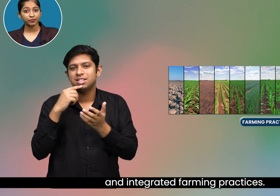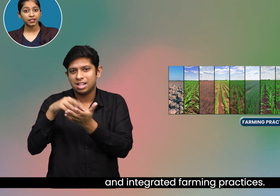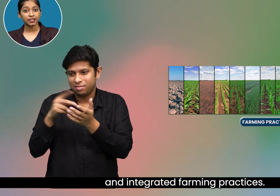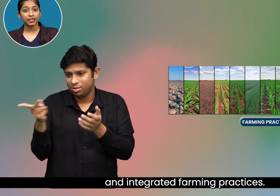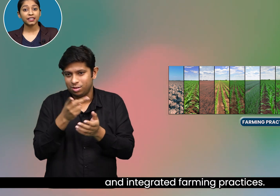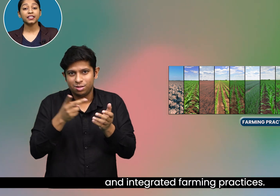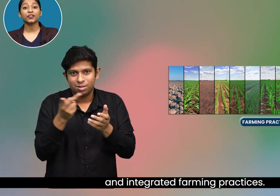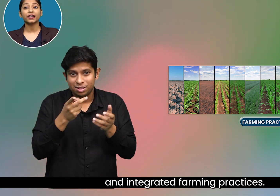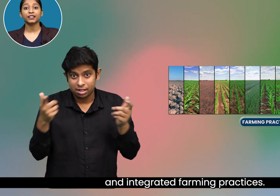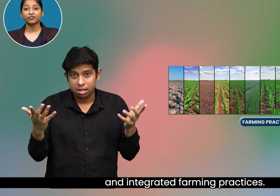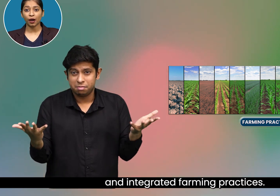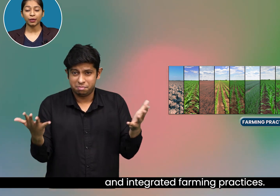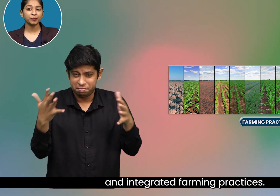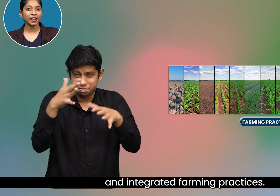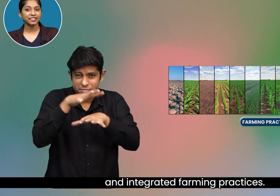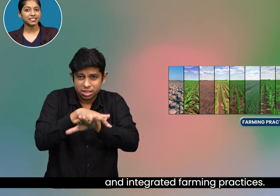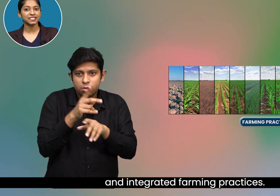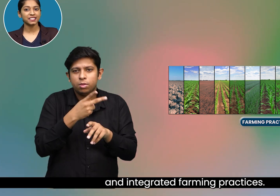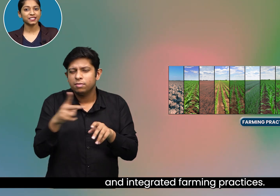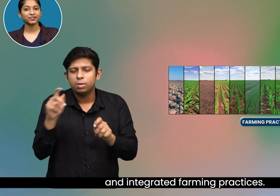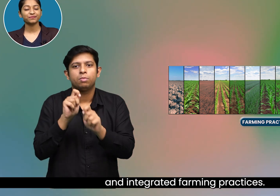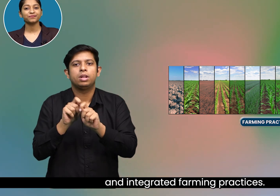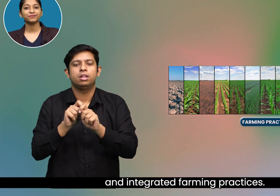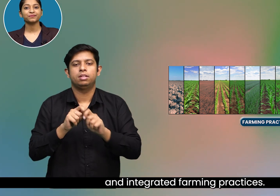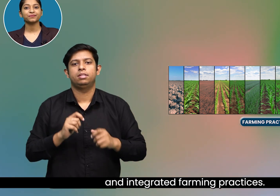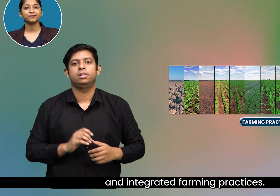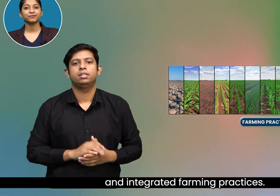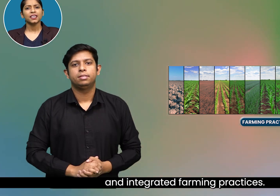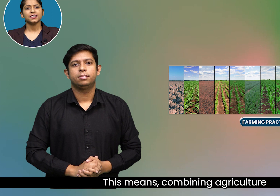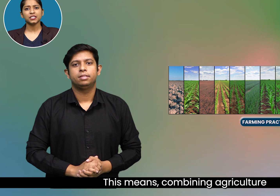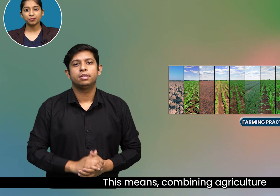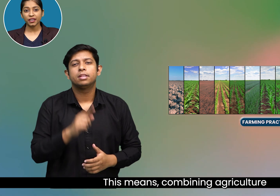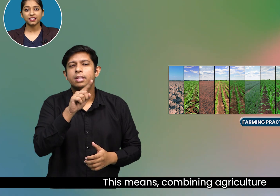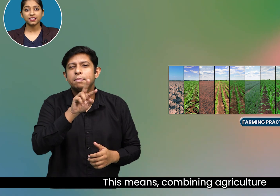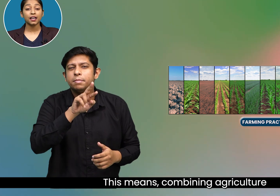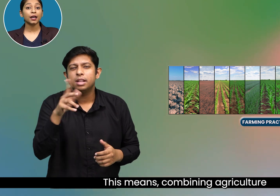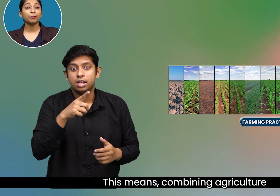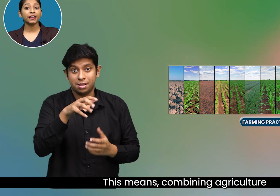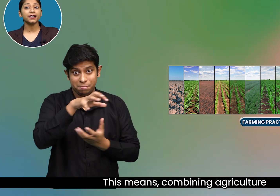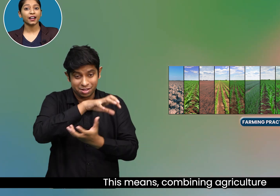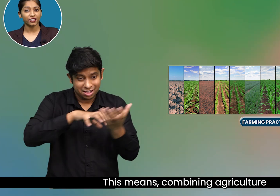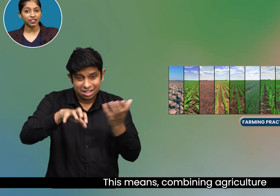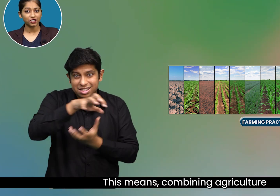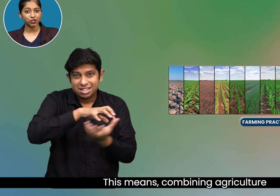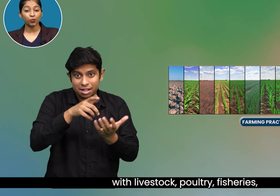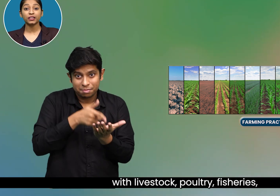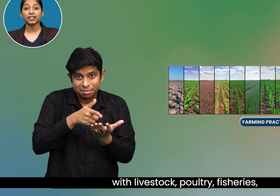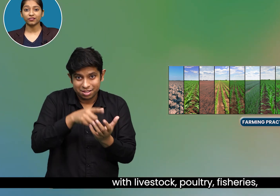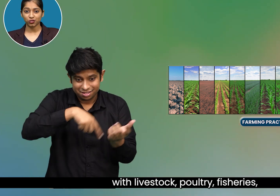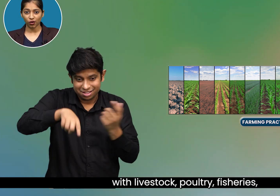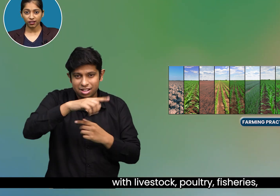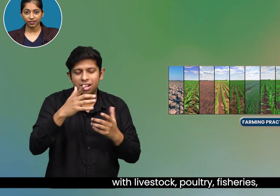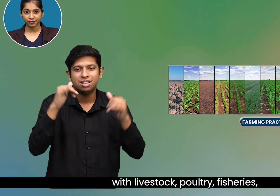and integrated farming practices. This means combining agriculture